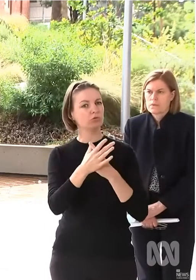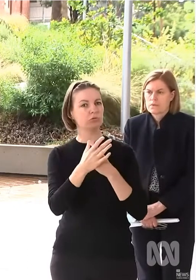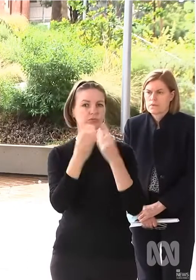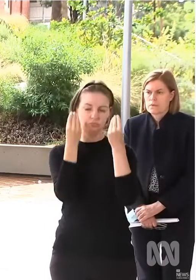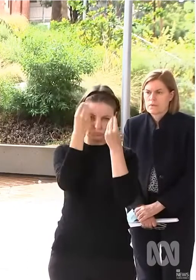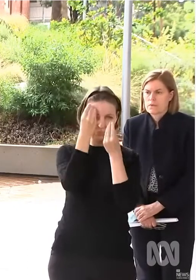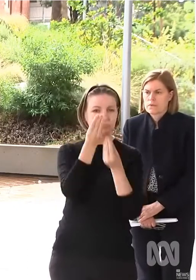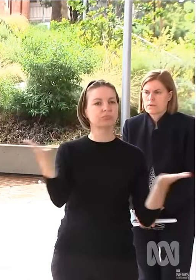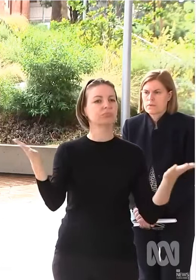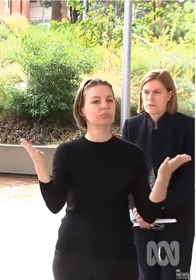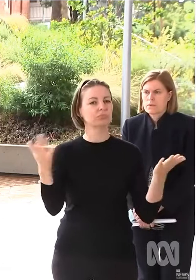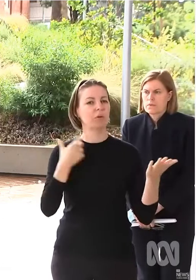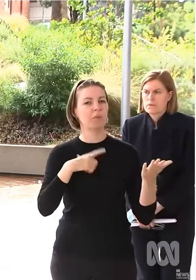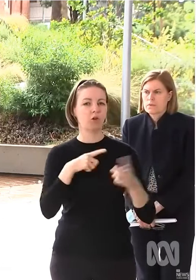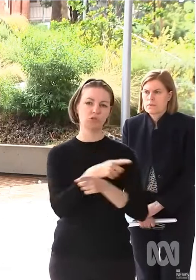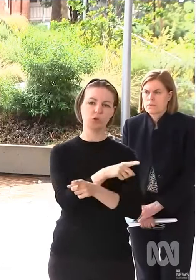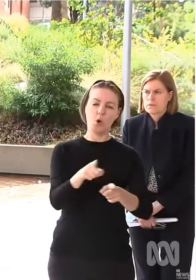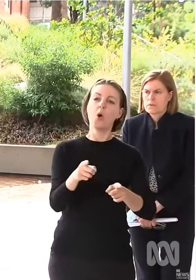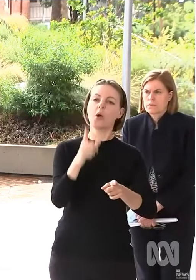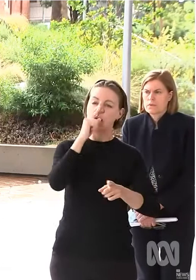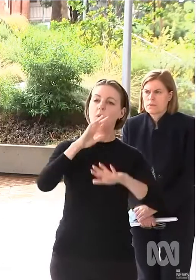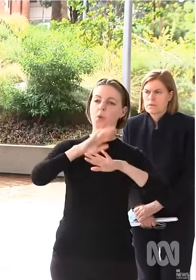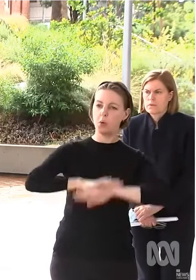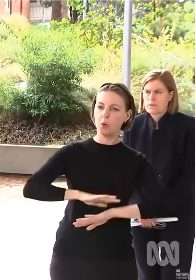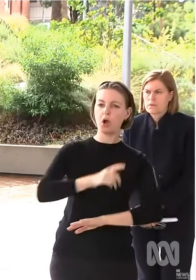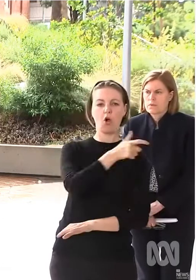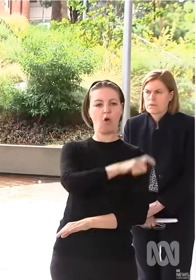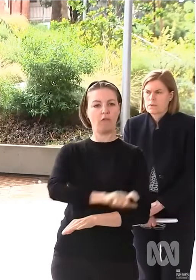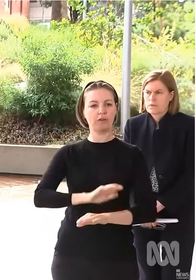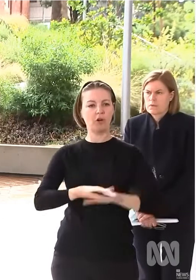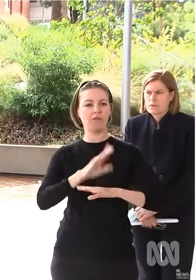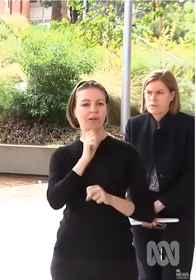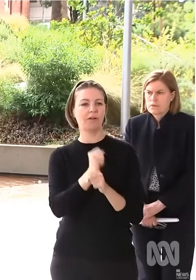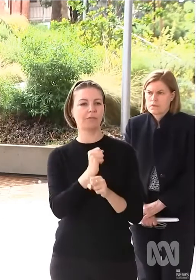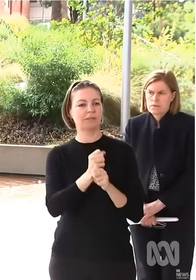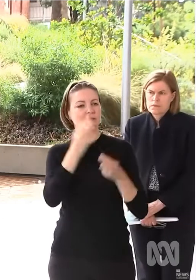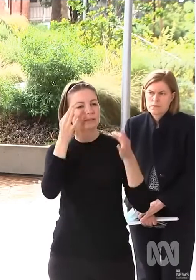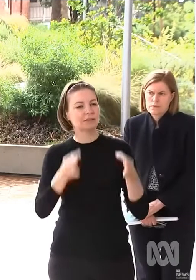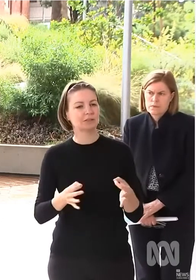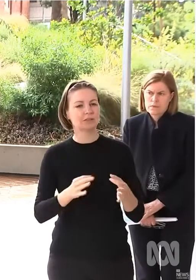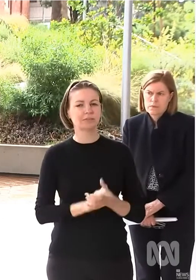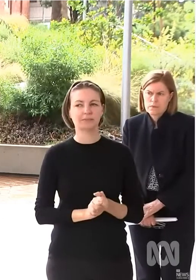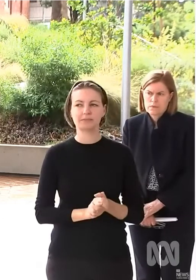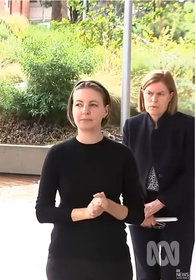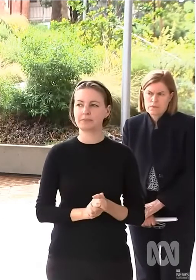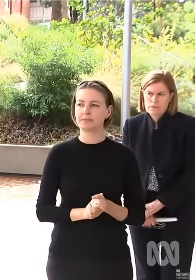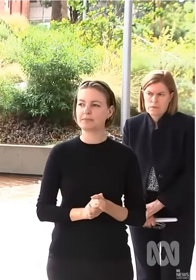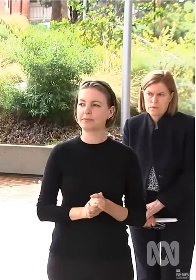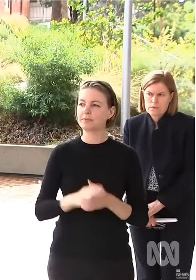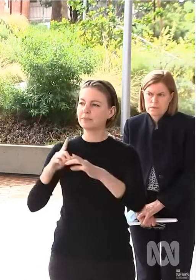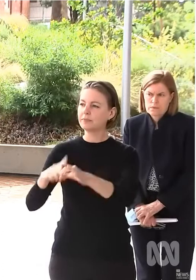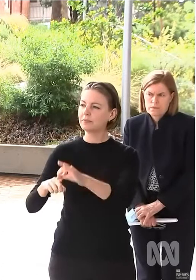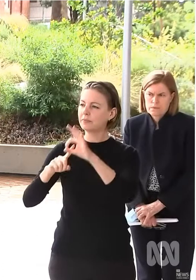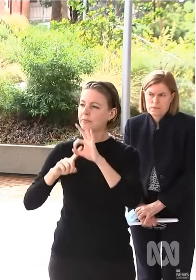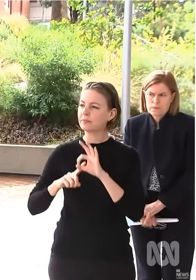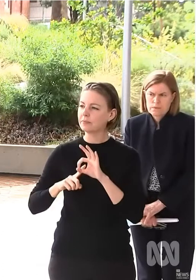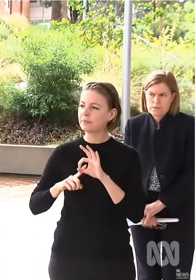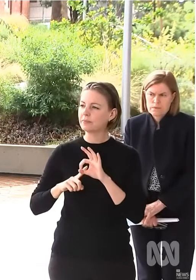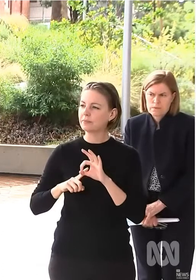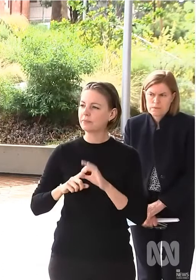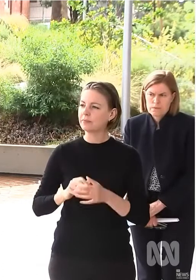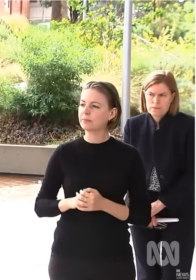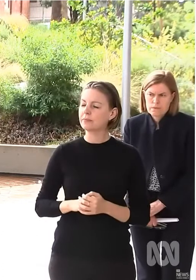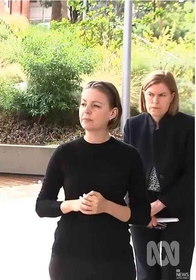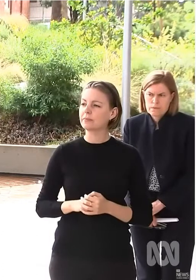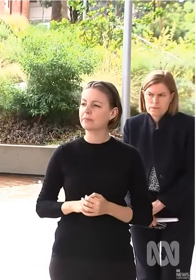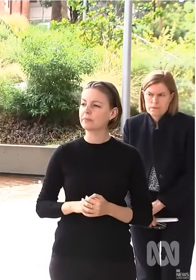area of public service. Just in terms of staffing, so I understand the federal government yesterday announced the measures and measures that we've seen private sector staff